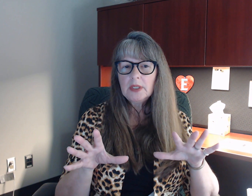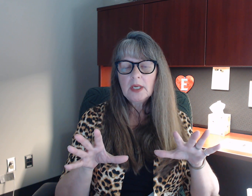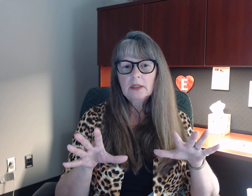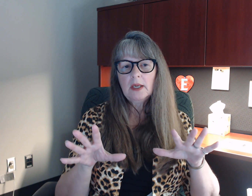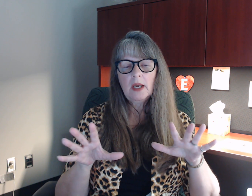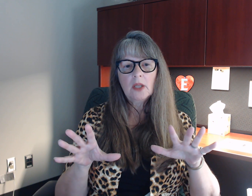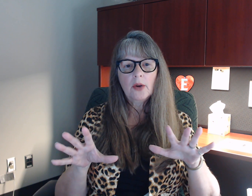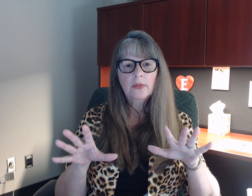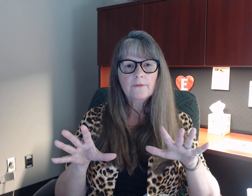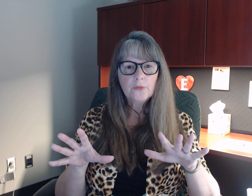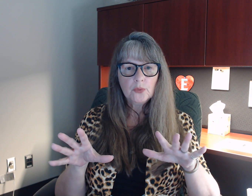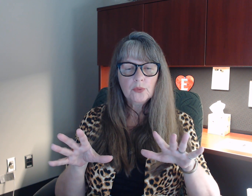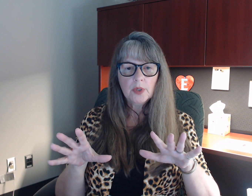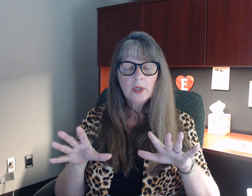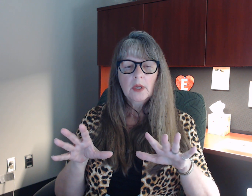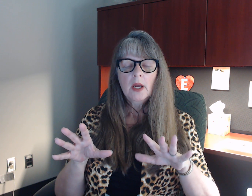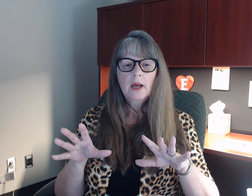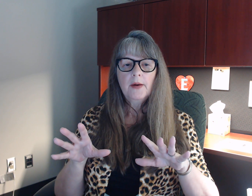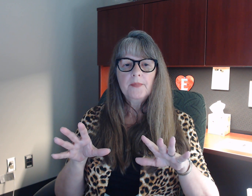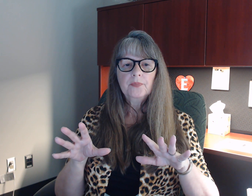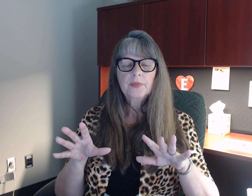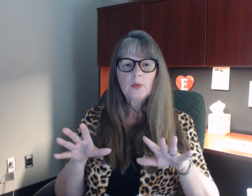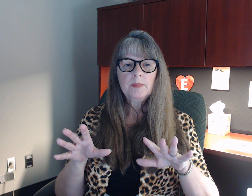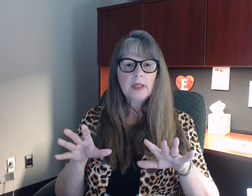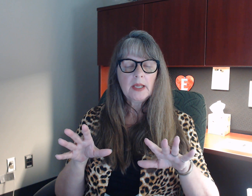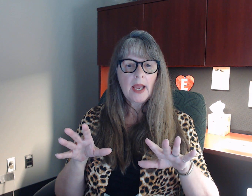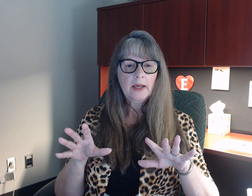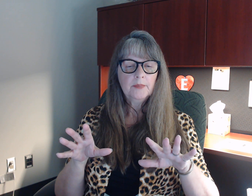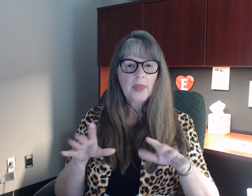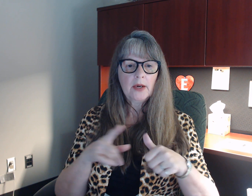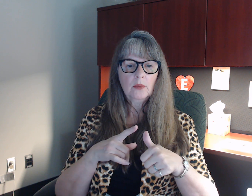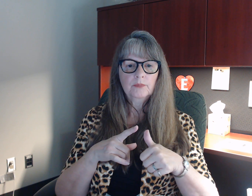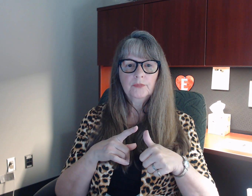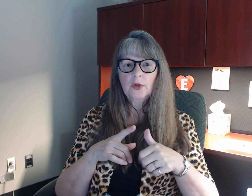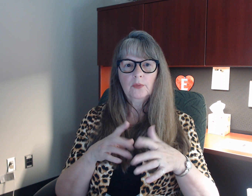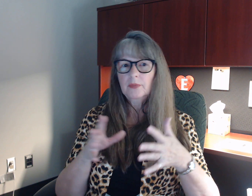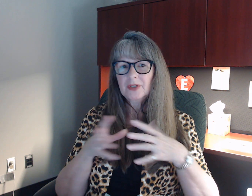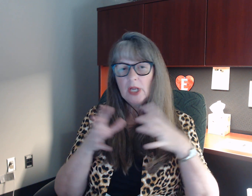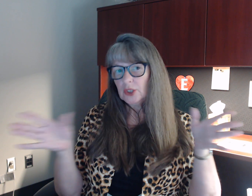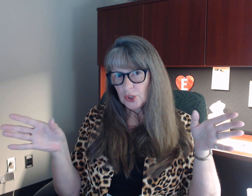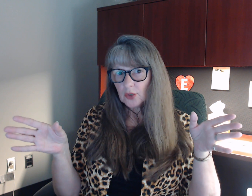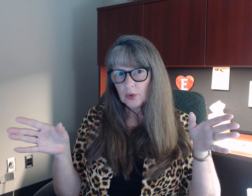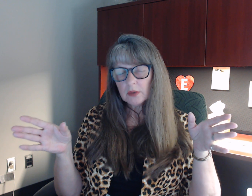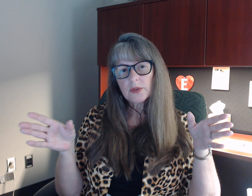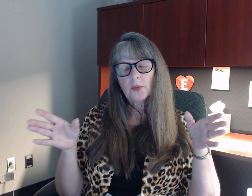done a lot of the food that would be at a, in general. So we did